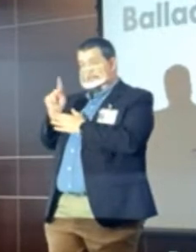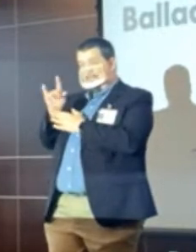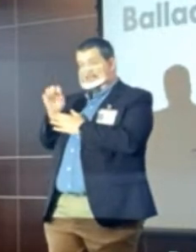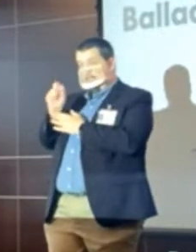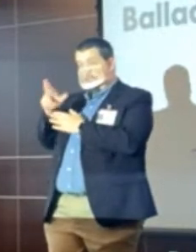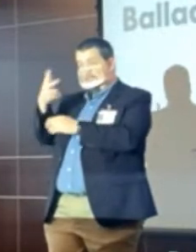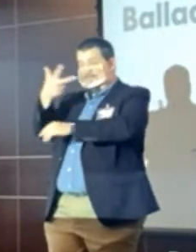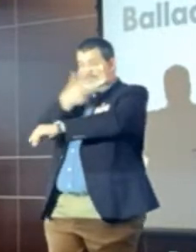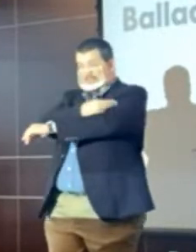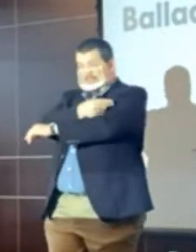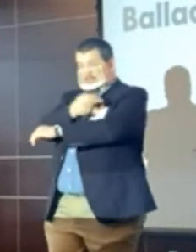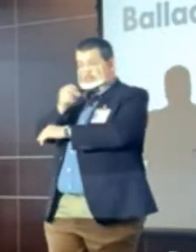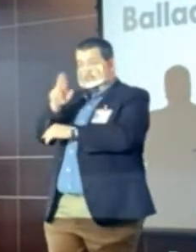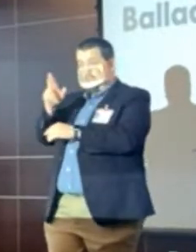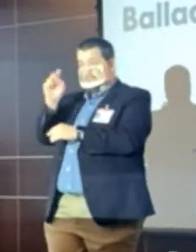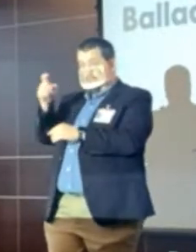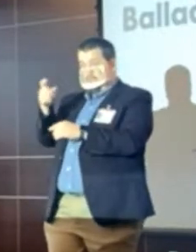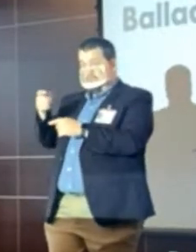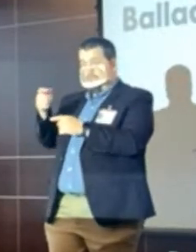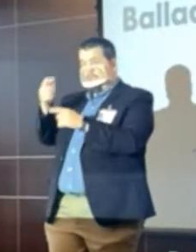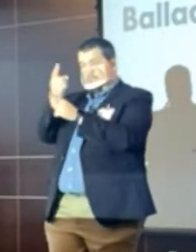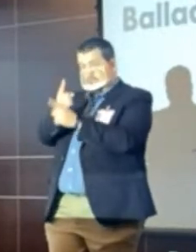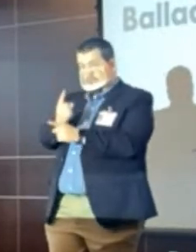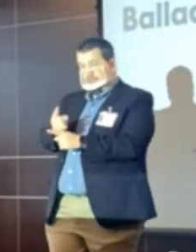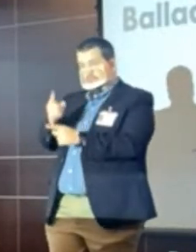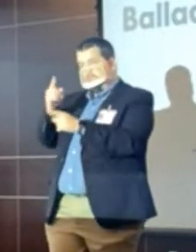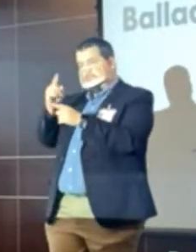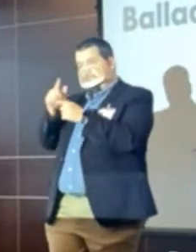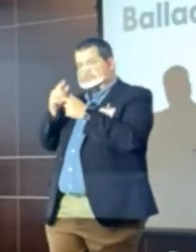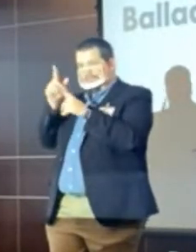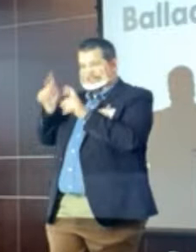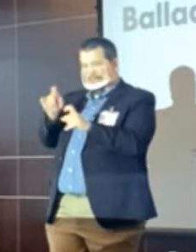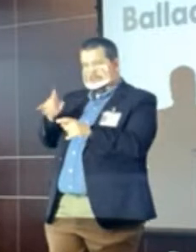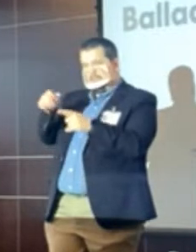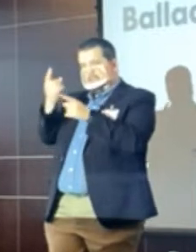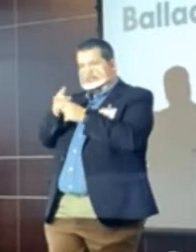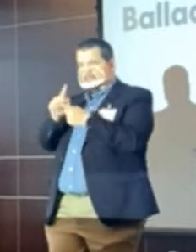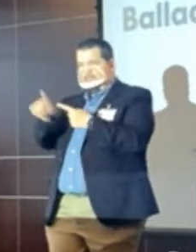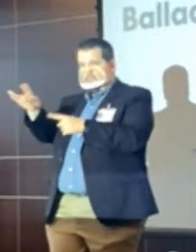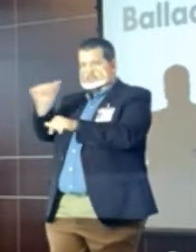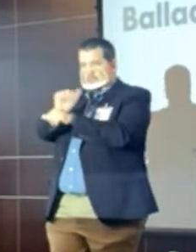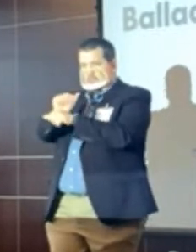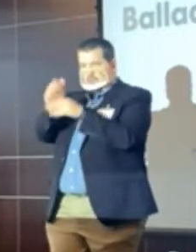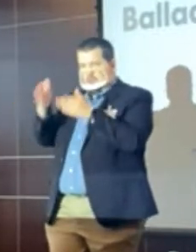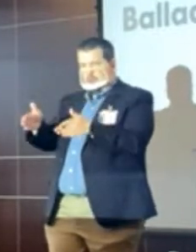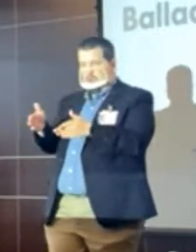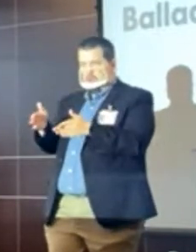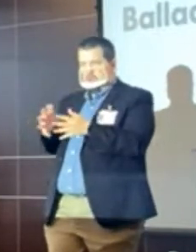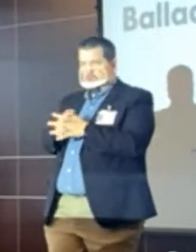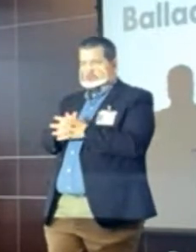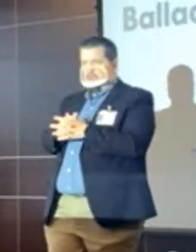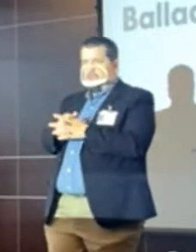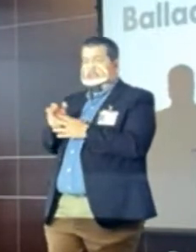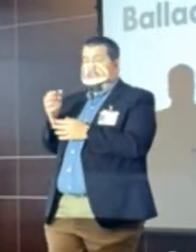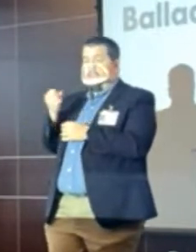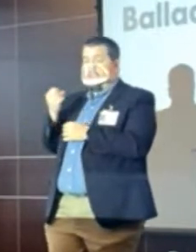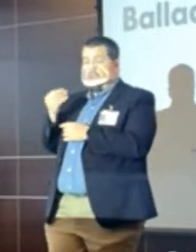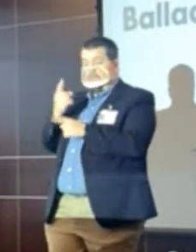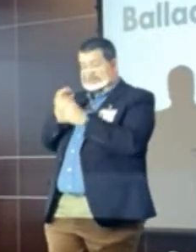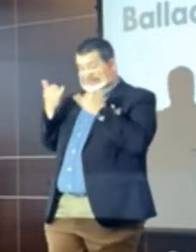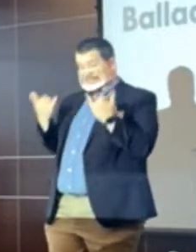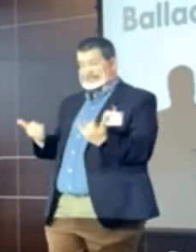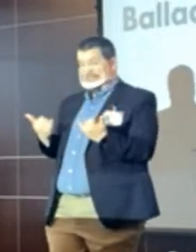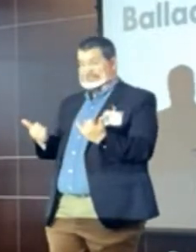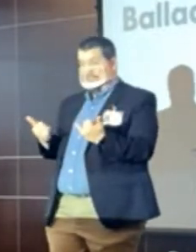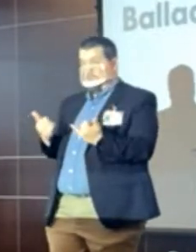be vaccinated, or there would have to be routine and regular testing have to happen to your employees. For